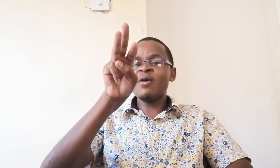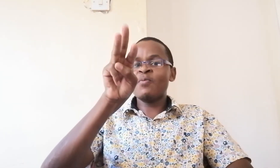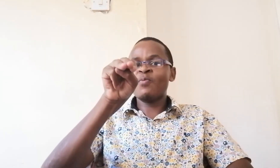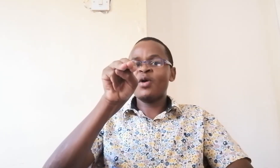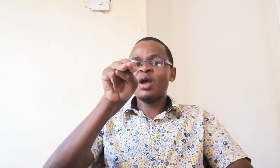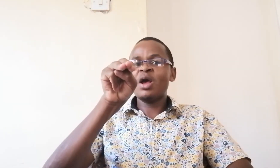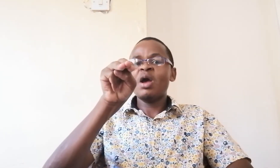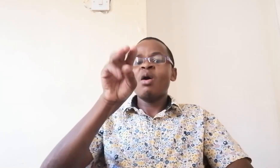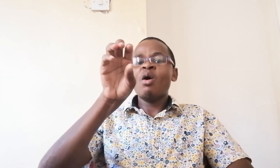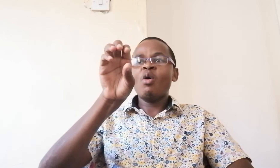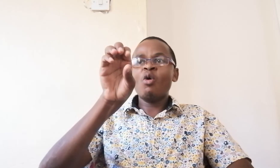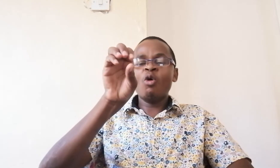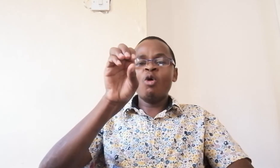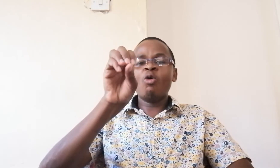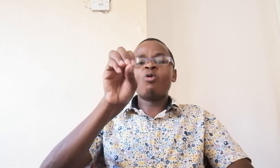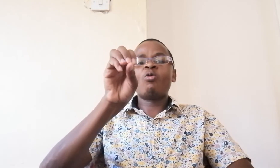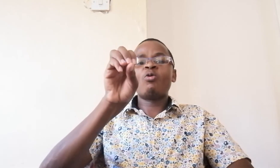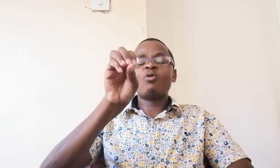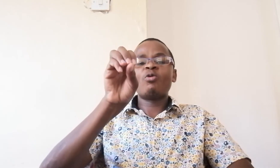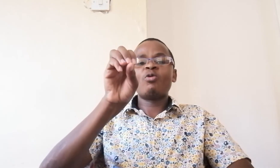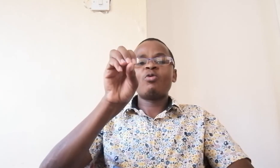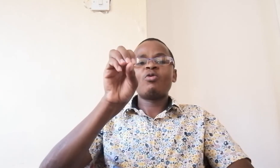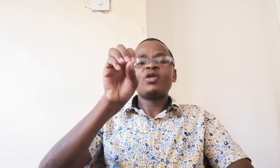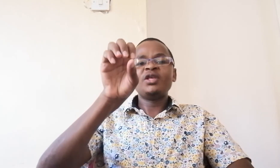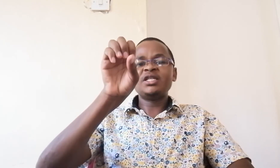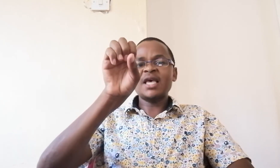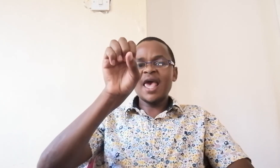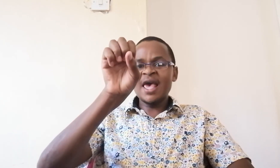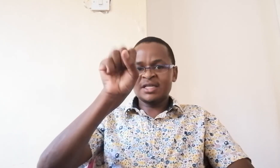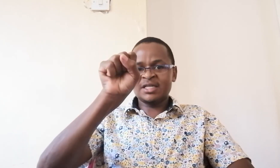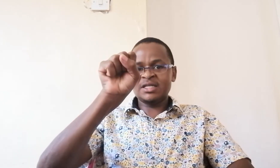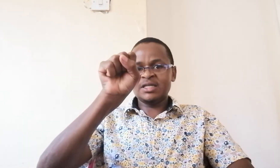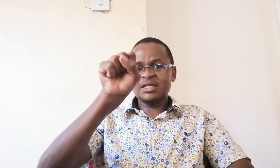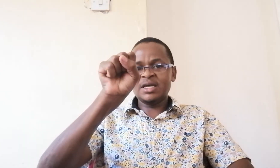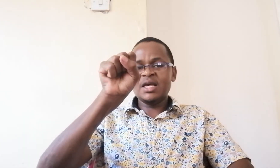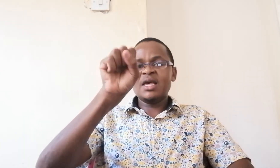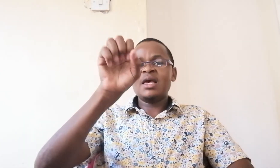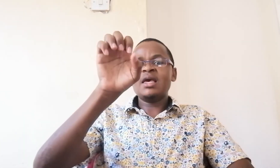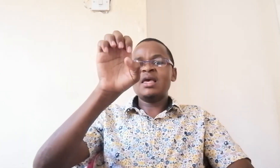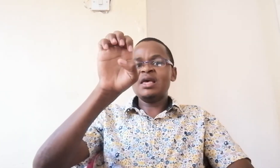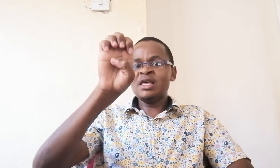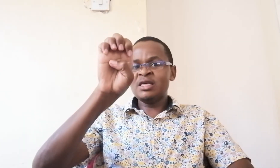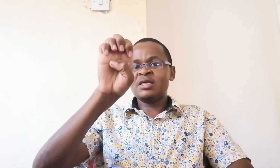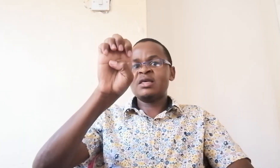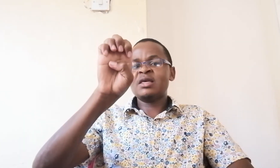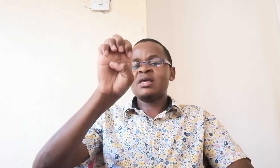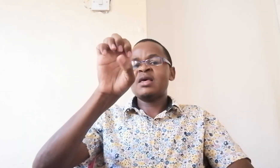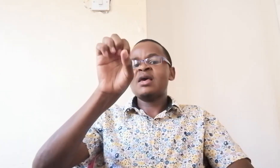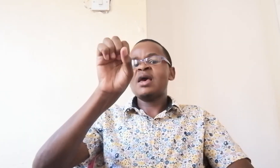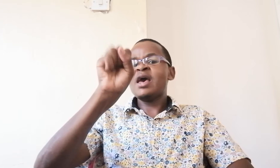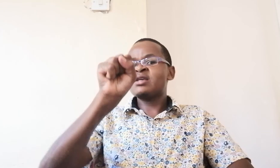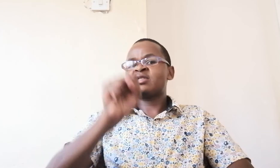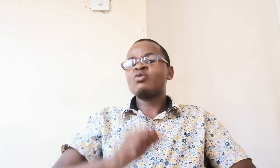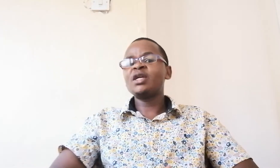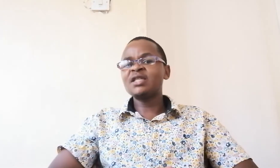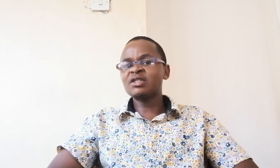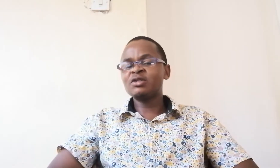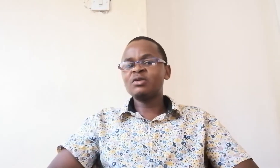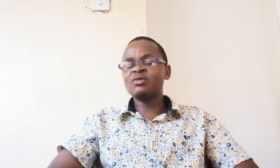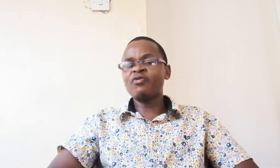M. O. This is S. E. S. What does that